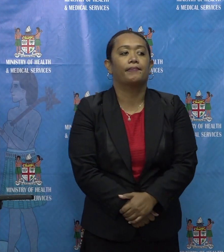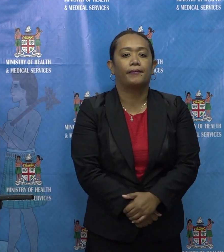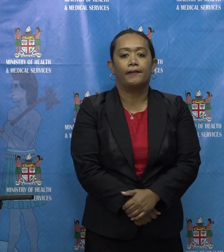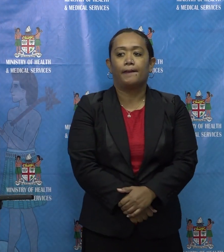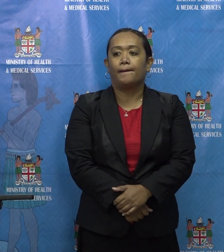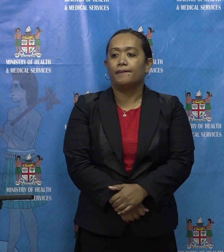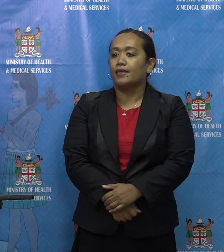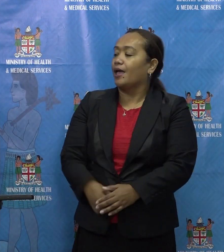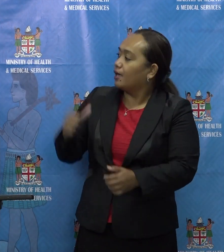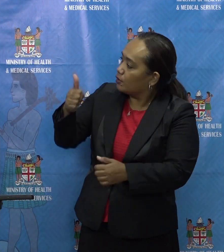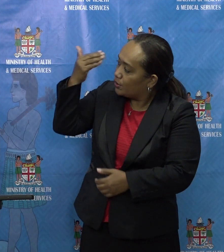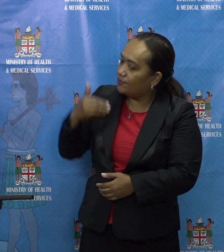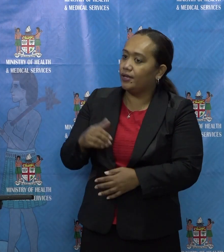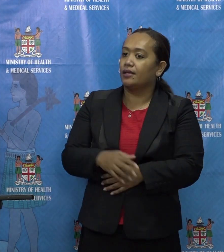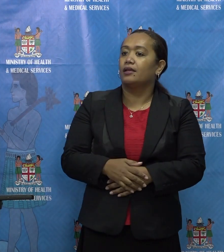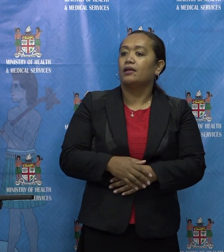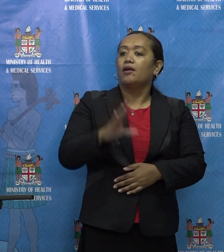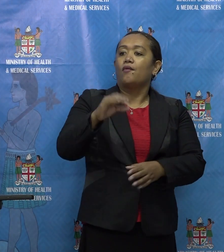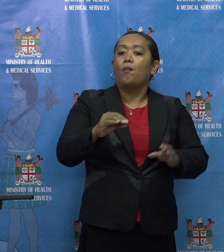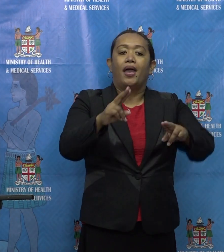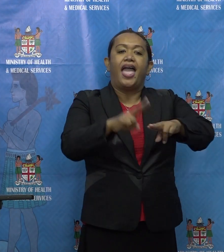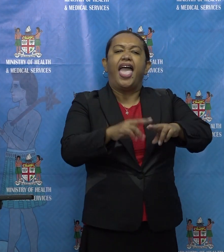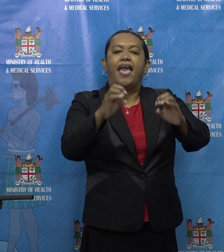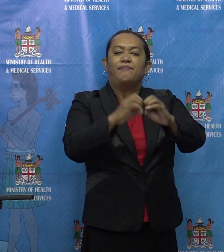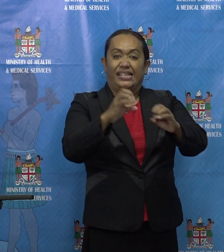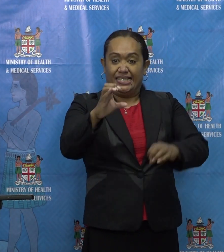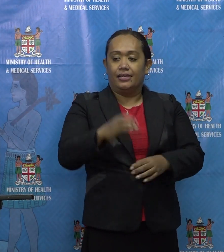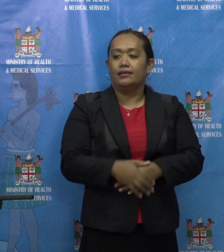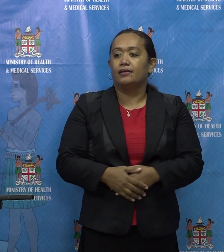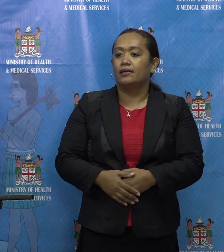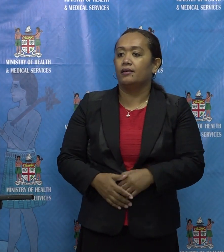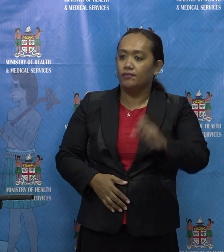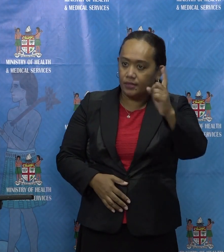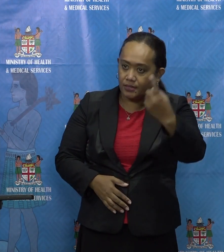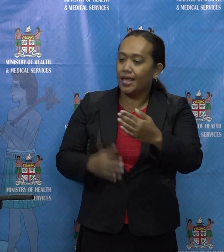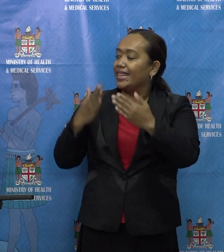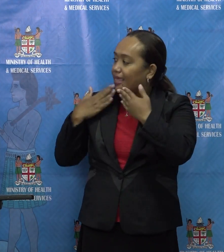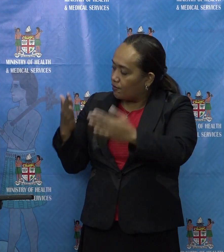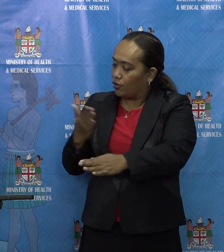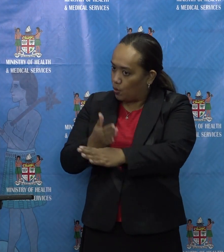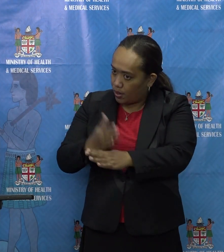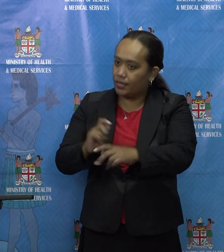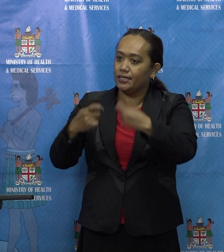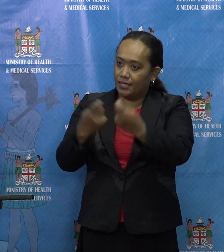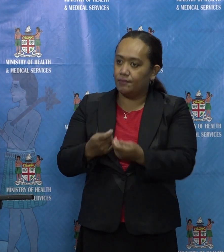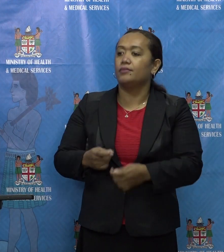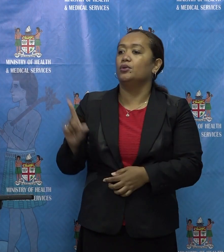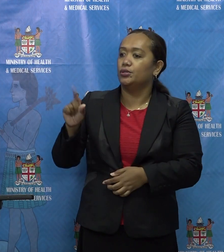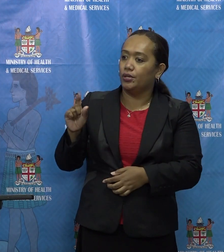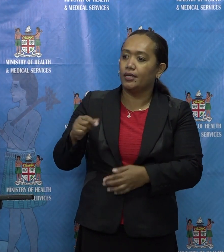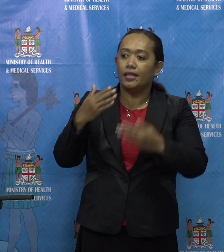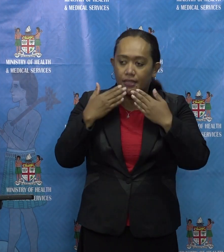Good evening, Dr. Fong and team. Corey Tandulala from FBC News. First and foremost, thank you for the work you and your team are doing, and also for those at the